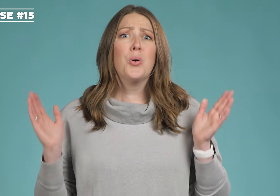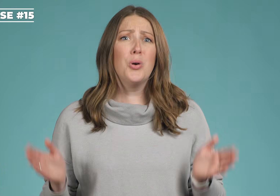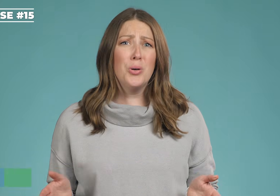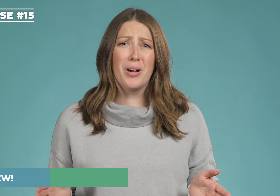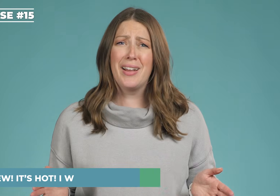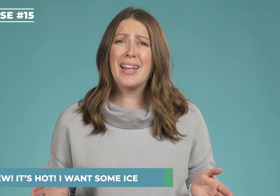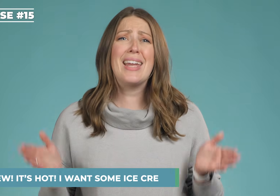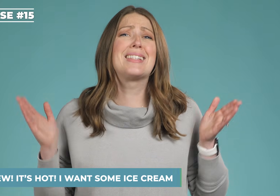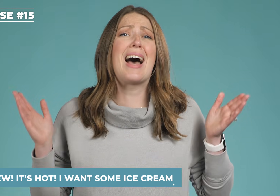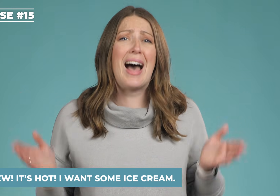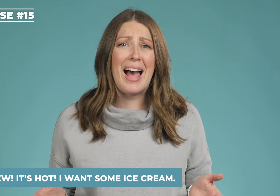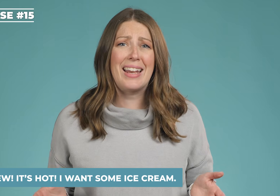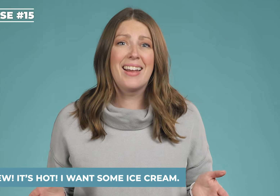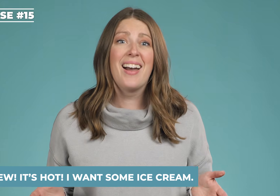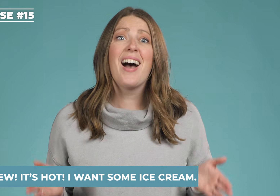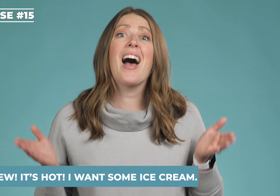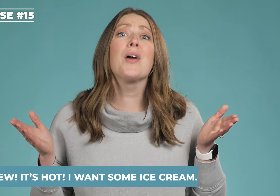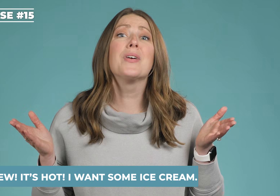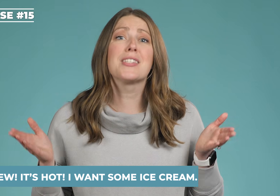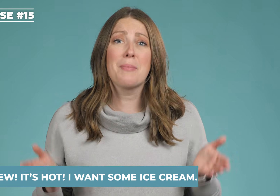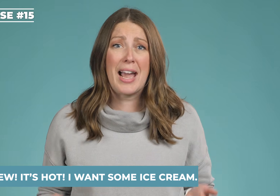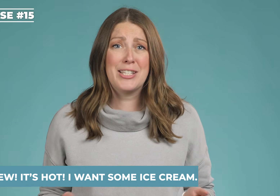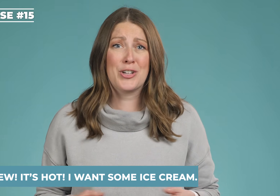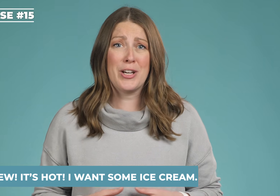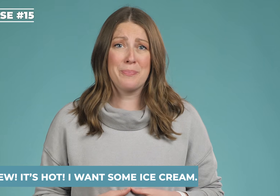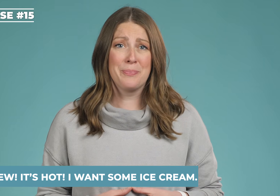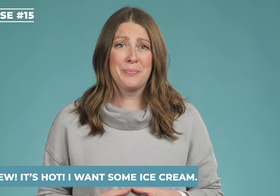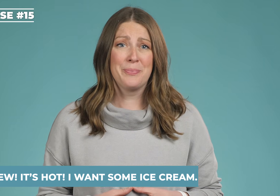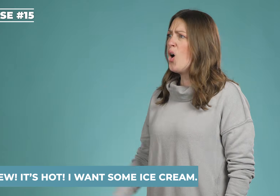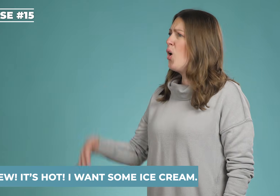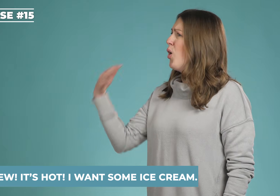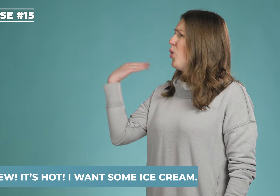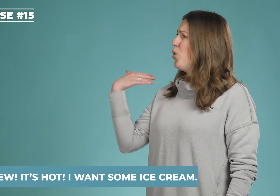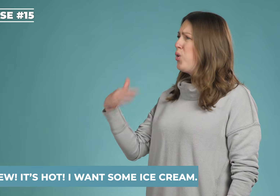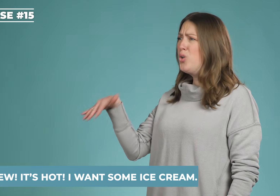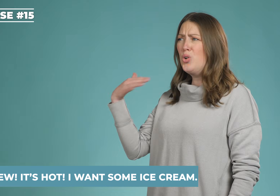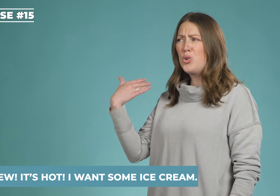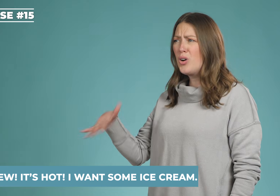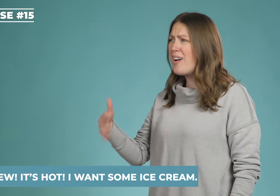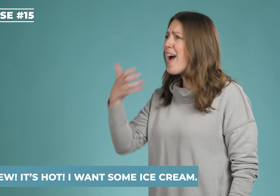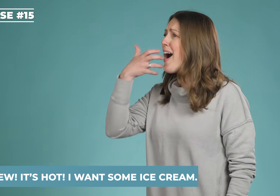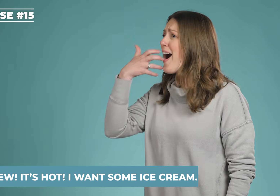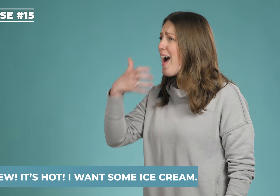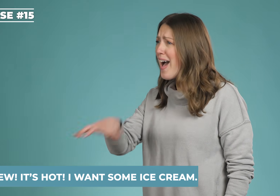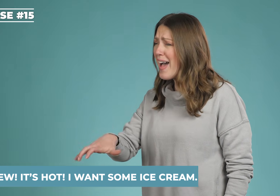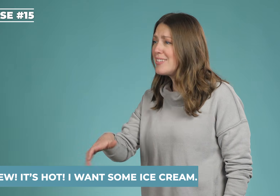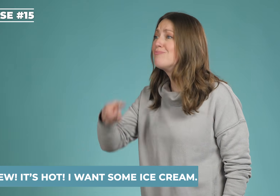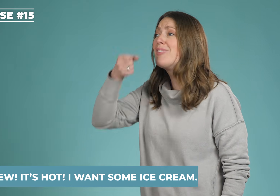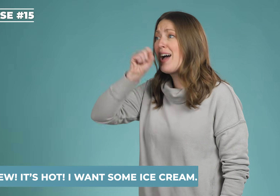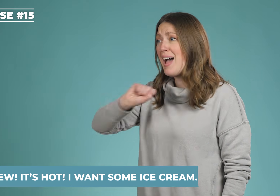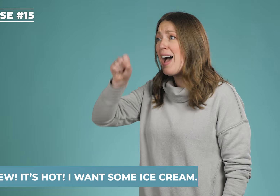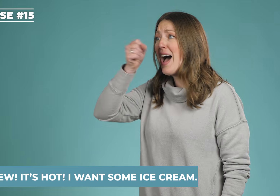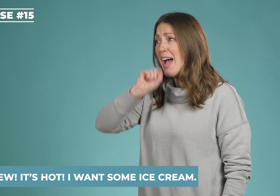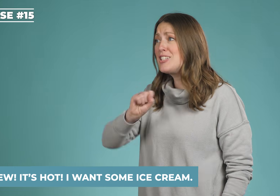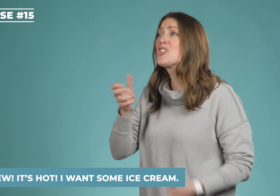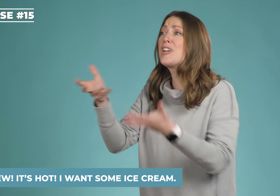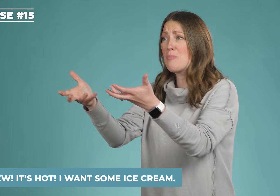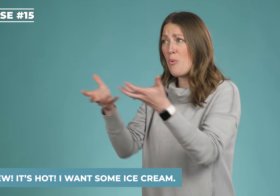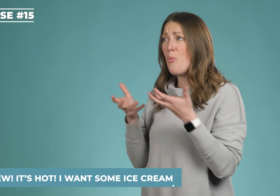Whew, it's hot. I want some ice cream. Whew, hot. Ice cream,